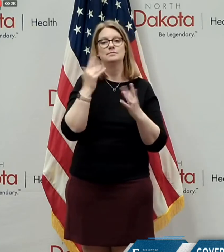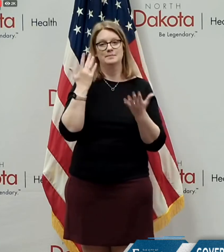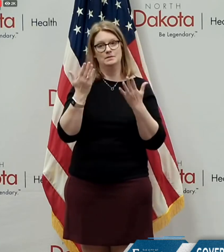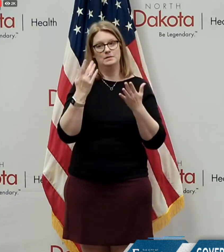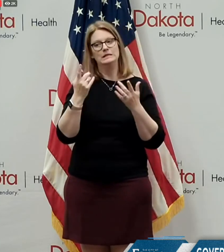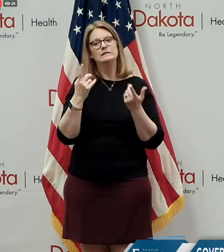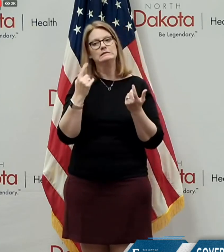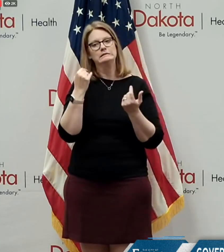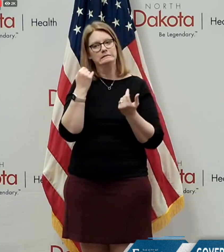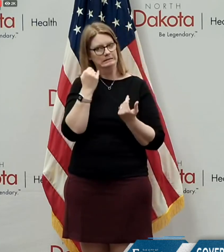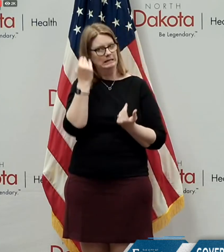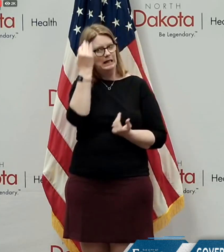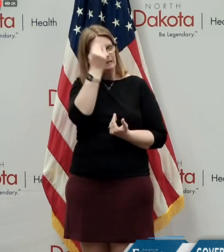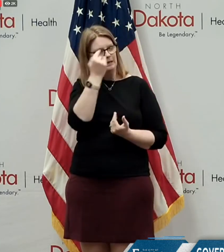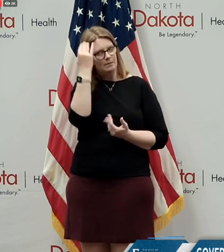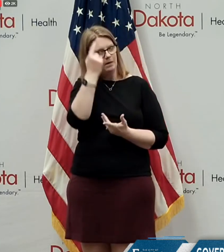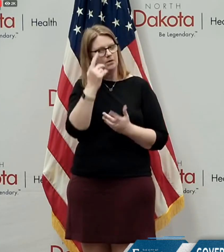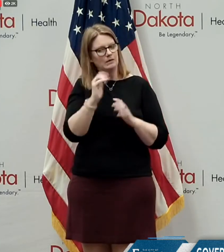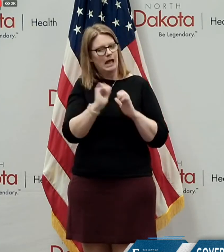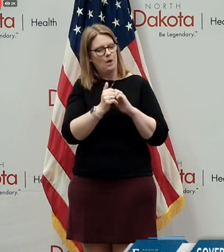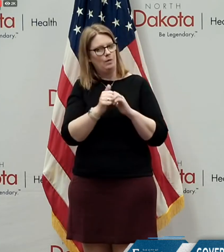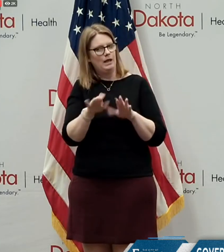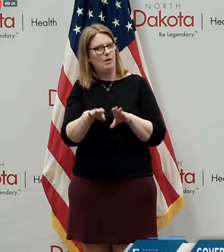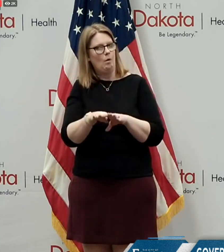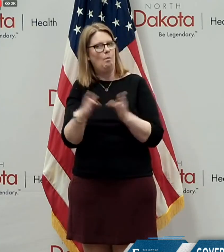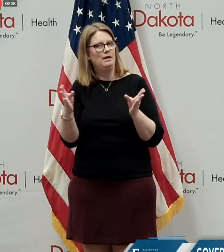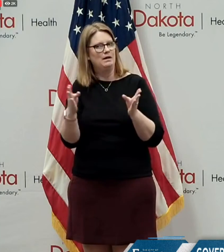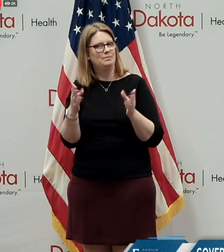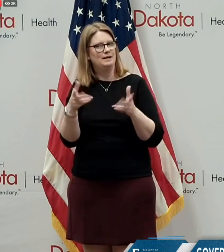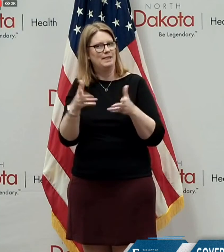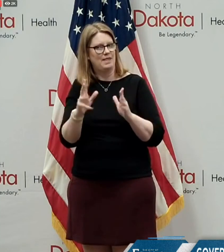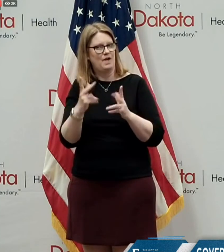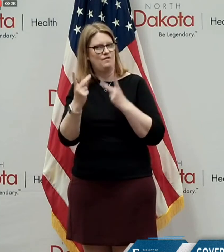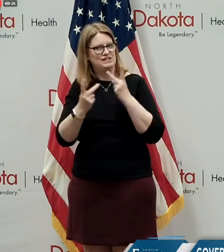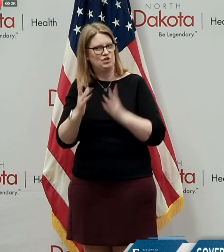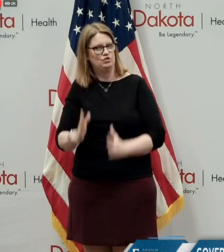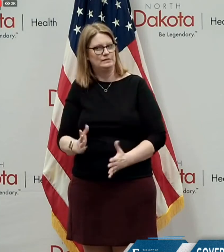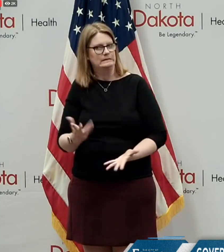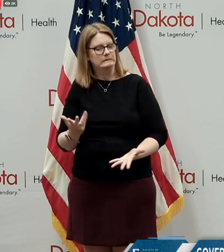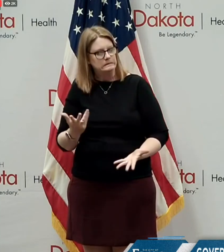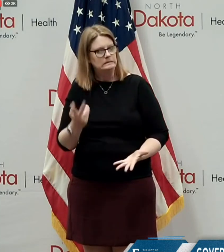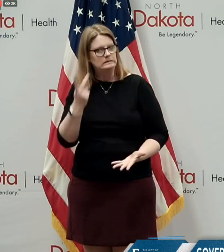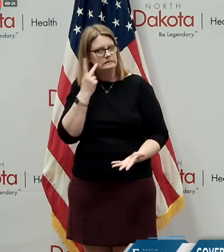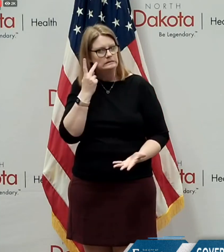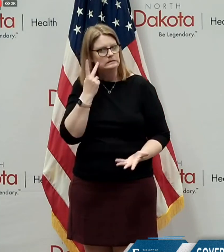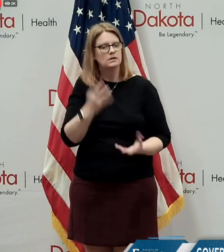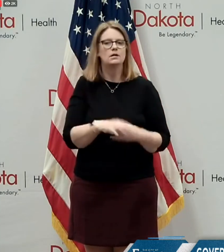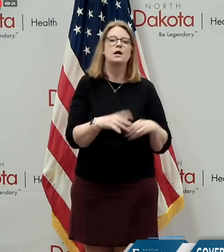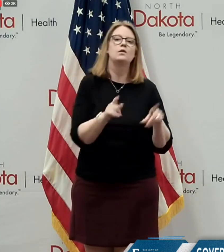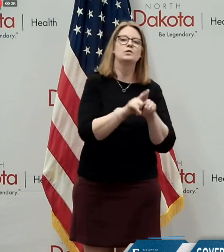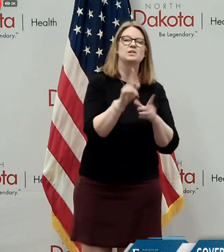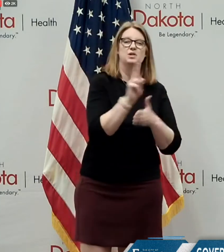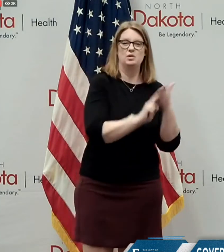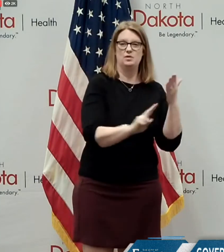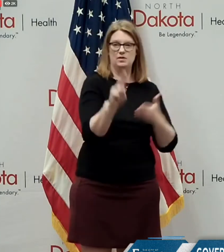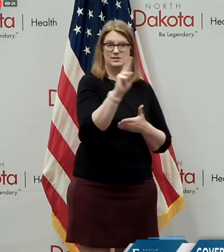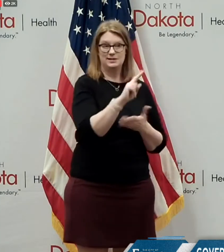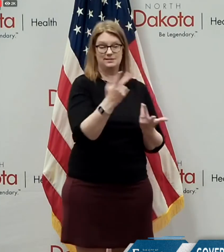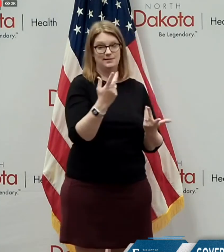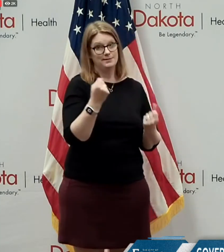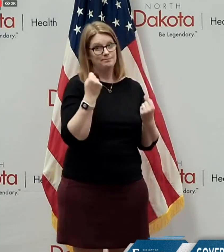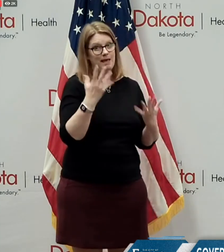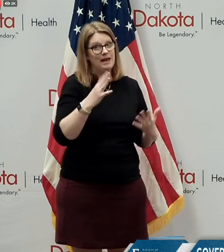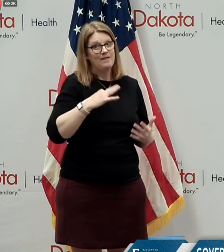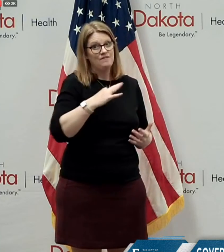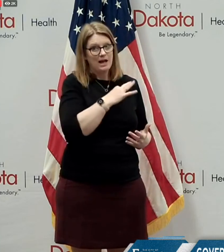visitation approaches. And I do think we need to also take a look at, universities. We got a lot of faculty on universities